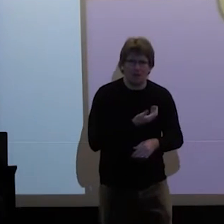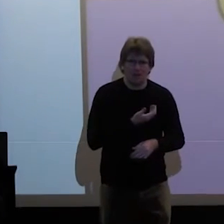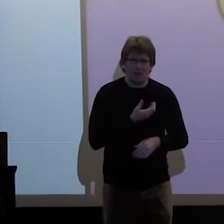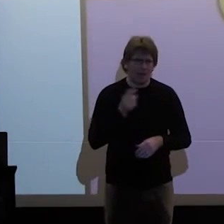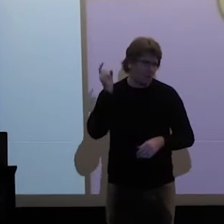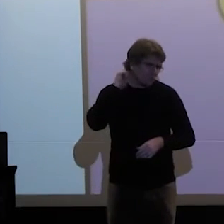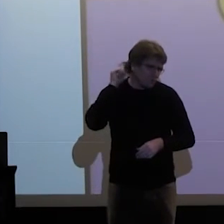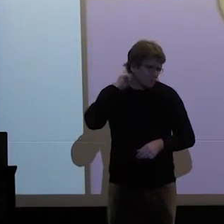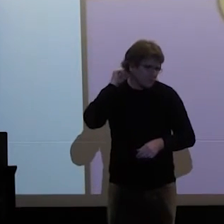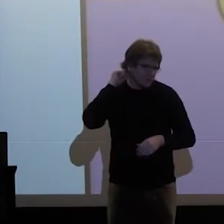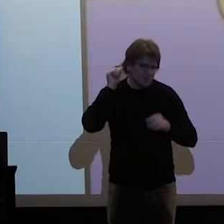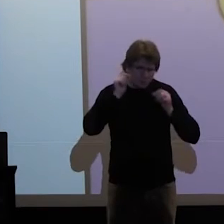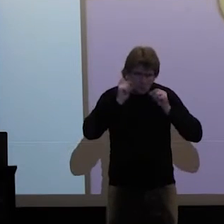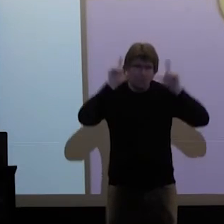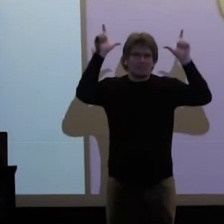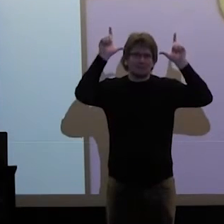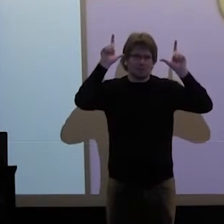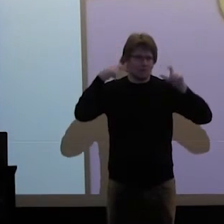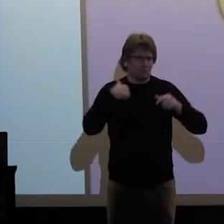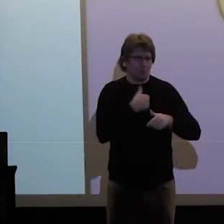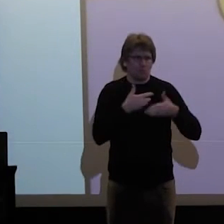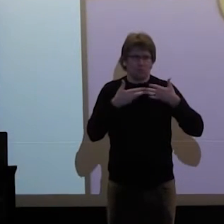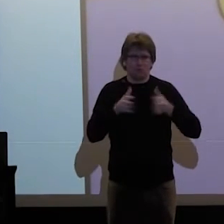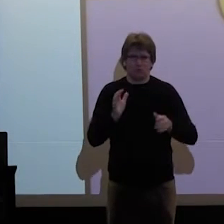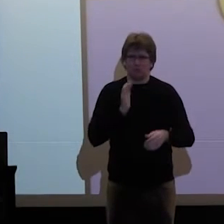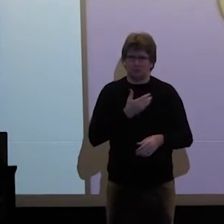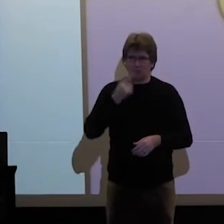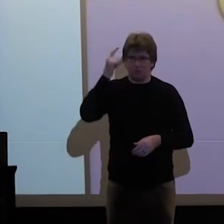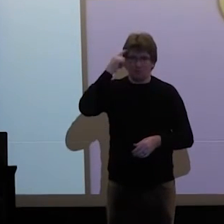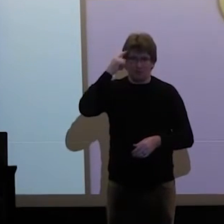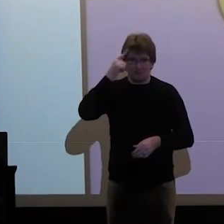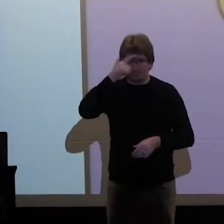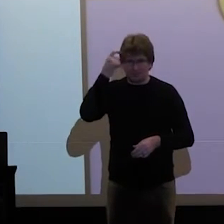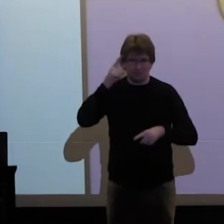an extremely financially smart decision, so we have to buy this new technology.